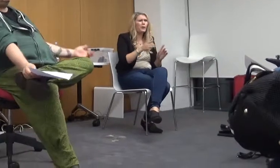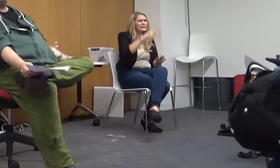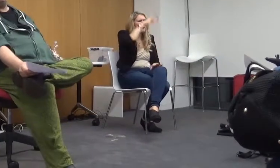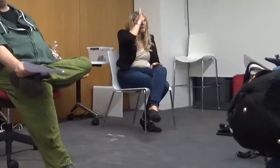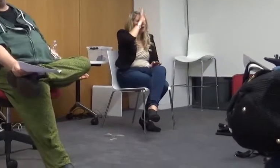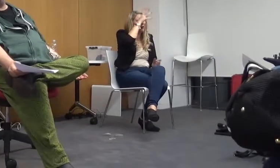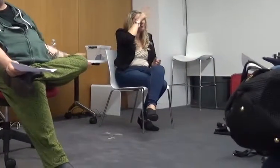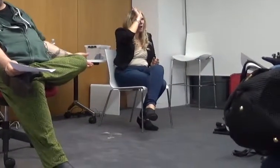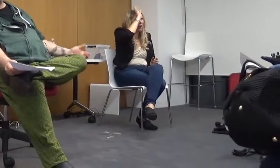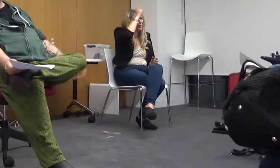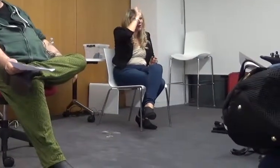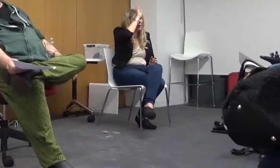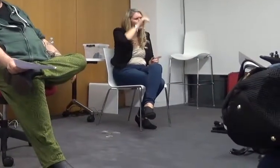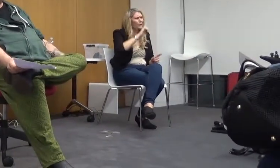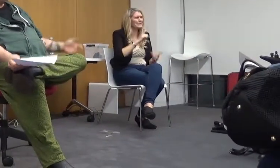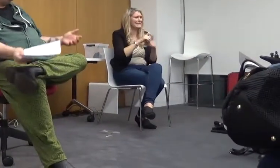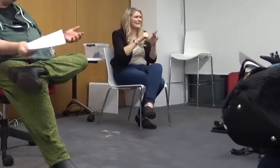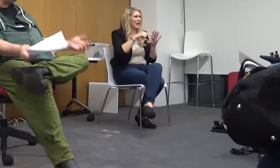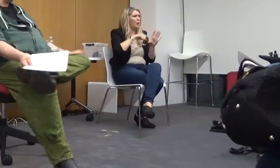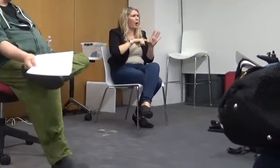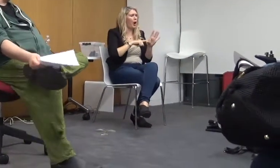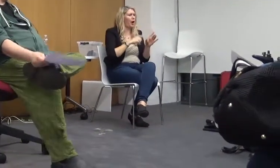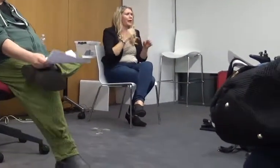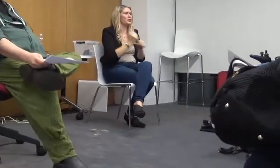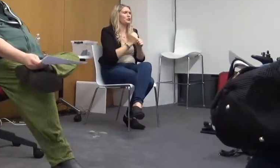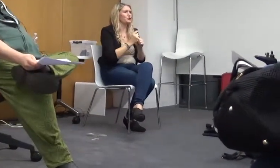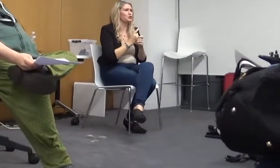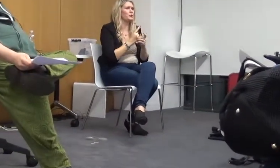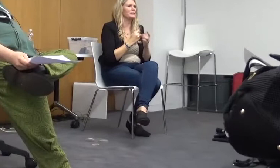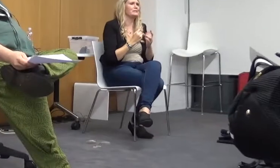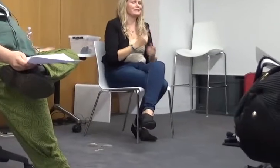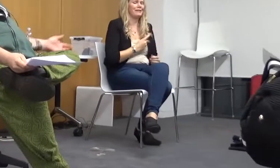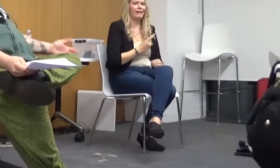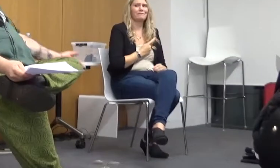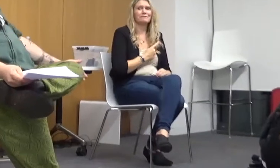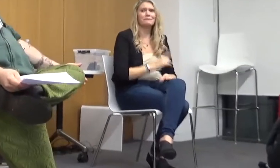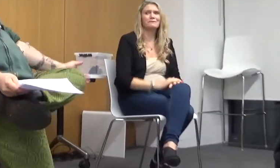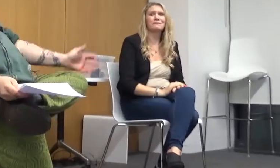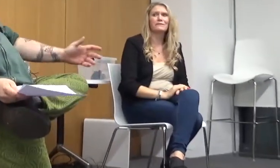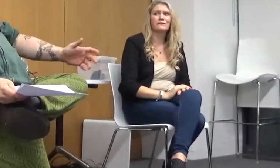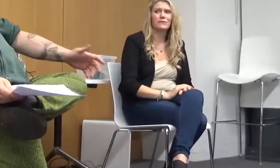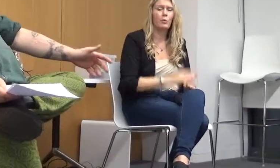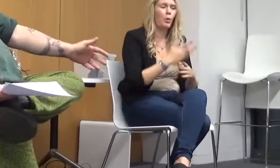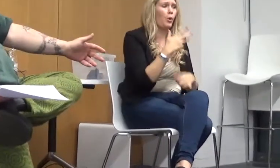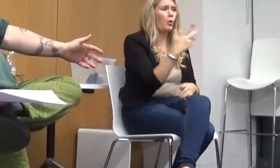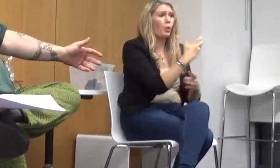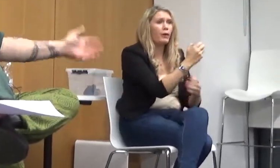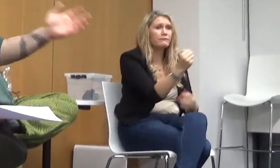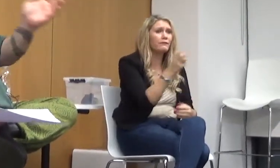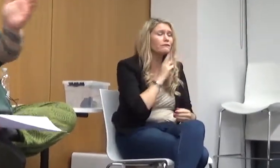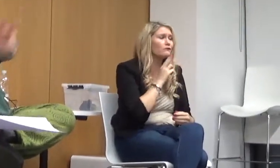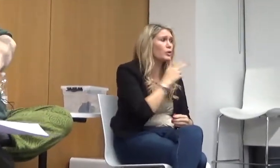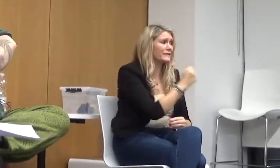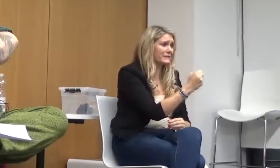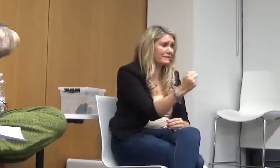but it's also DIY, do it yourself. As I said, we've all got a voice. We've probably been told we're not allowed to say things,